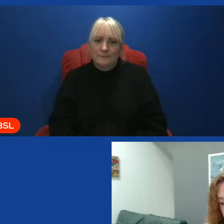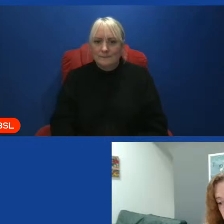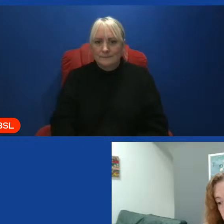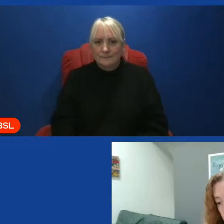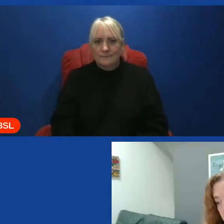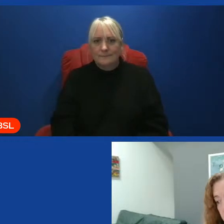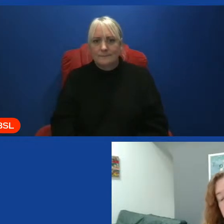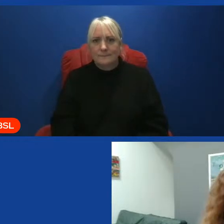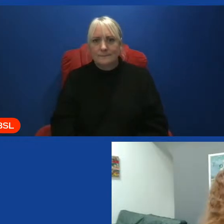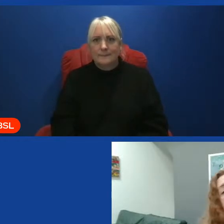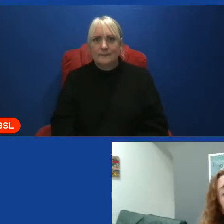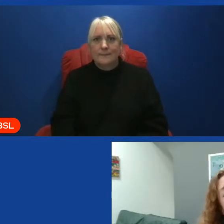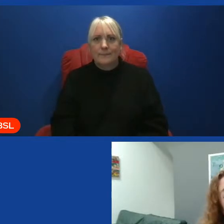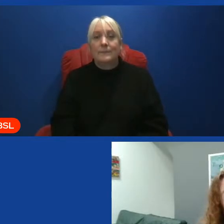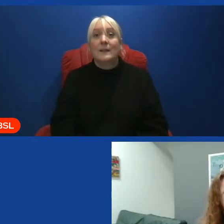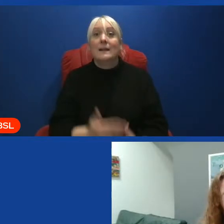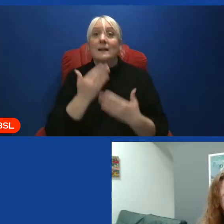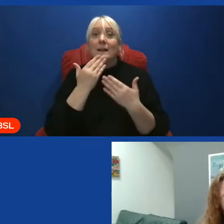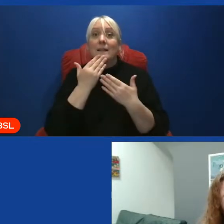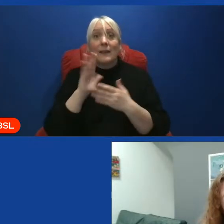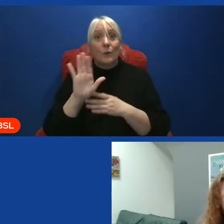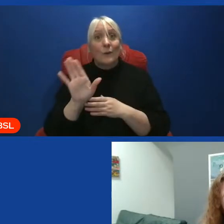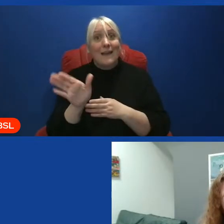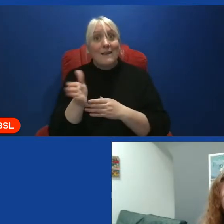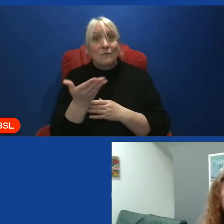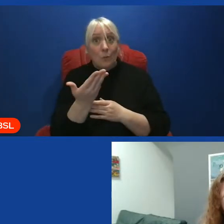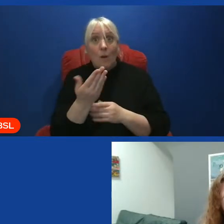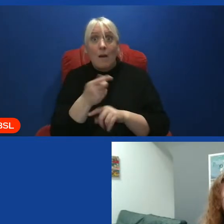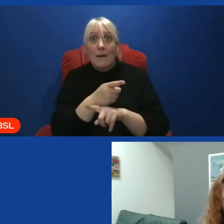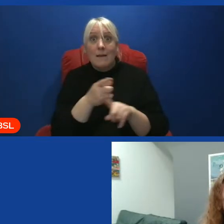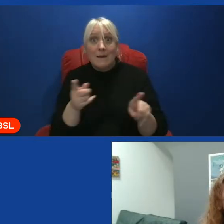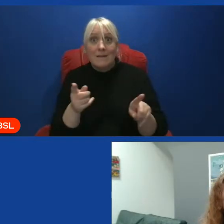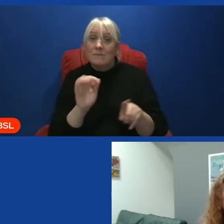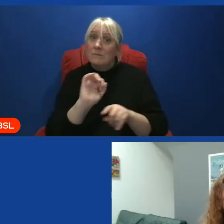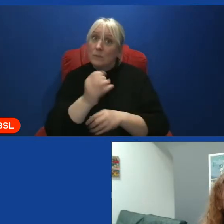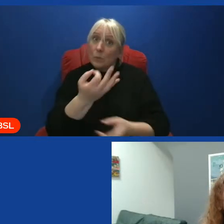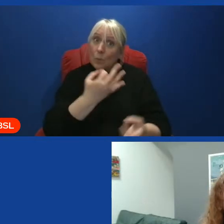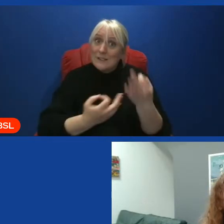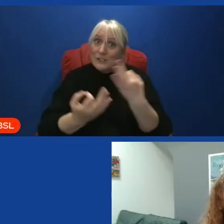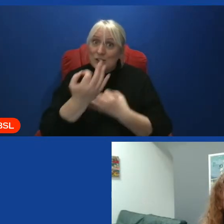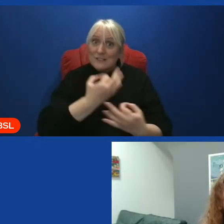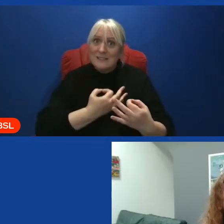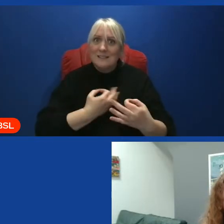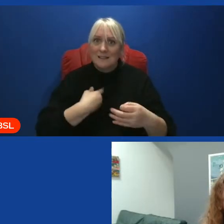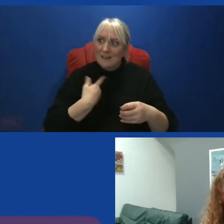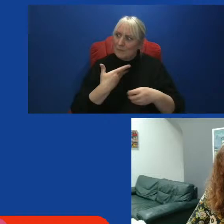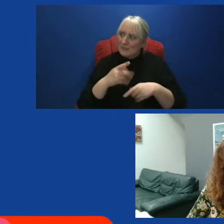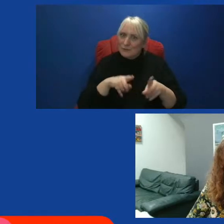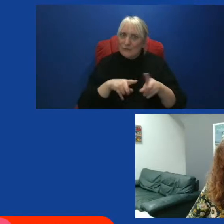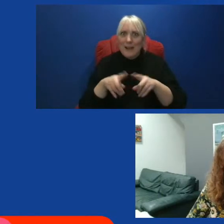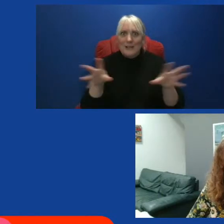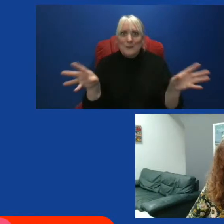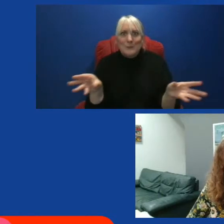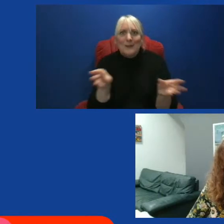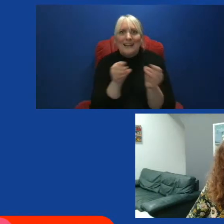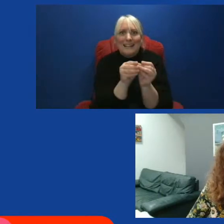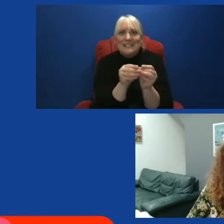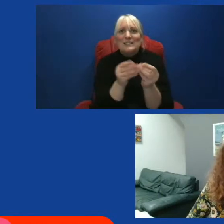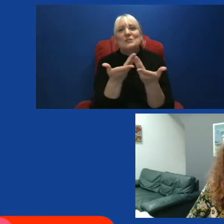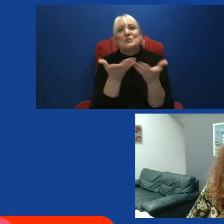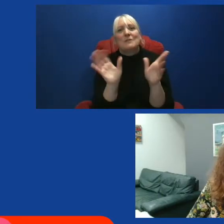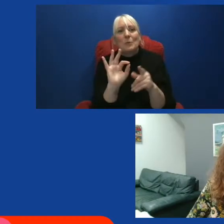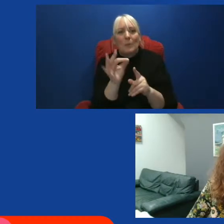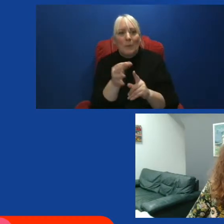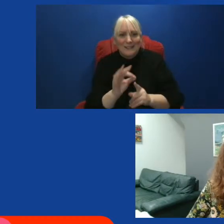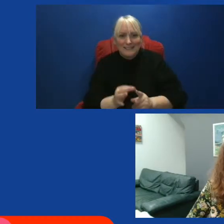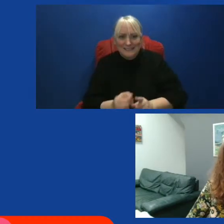Thank you very much. And thank you everyone for all your questions, which I've tried to collate into just some general points there to